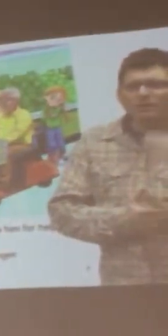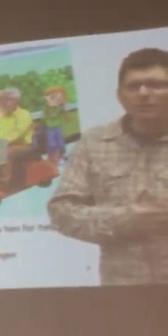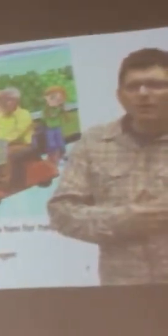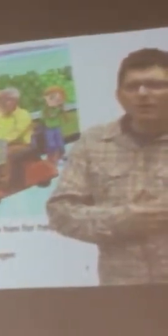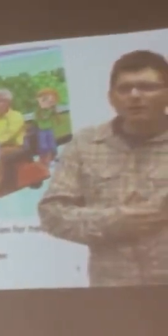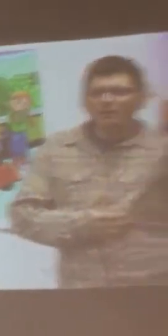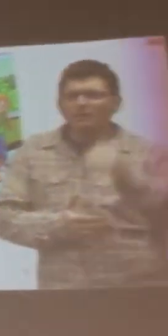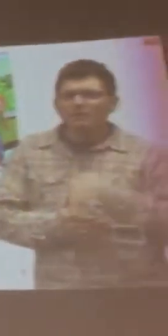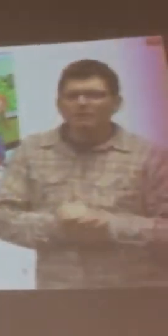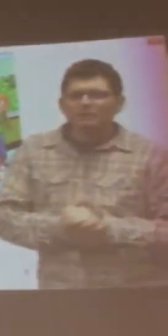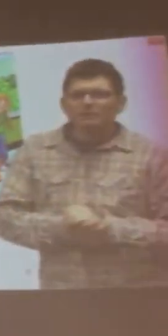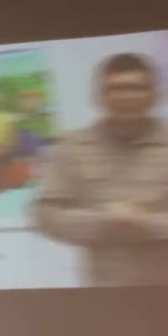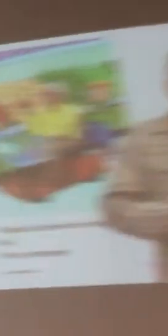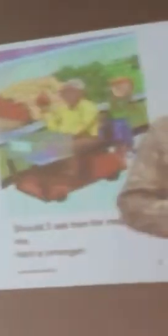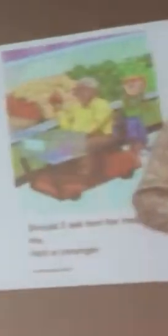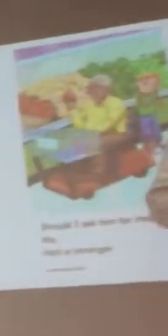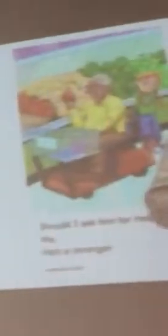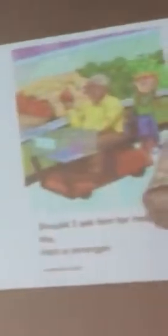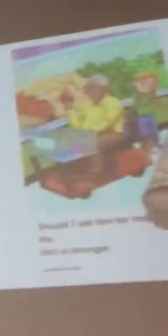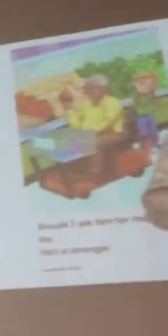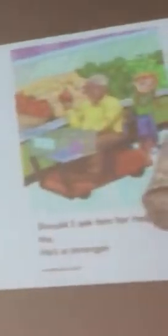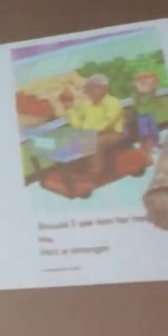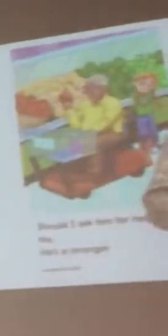No. Oh.